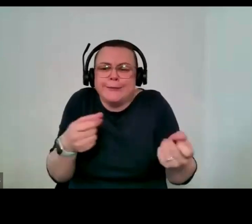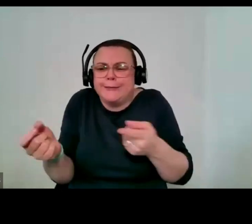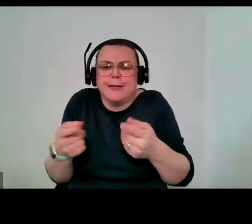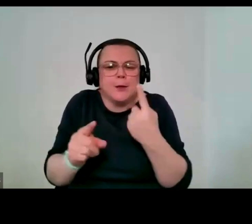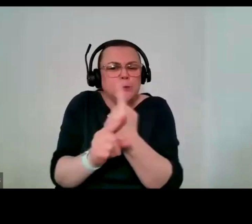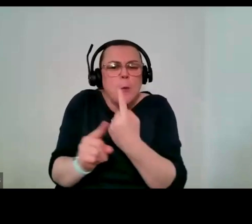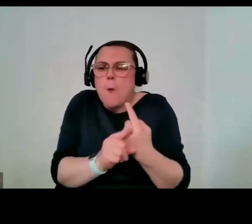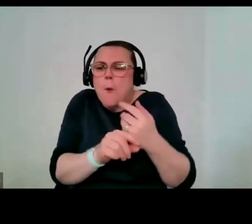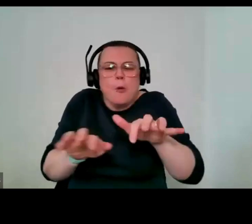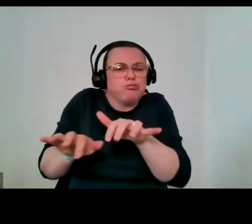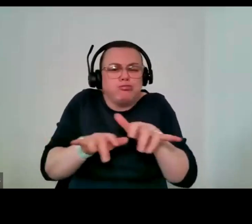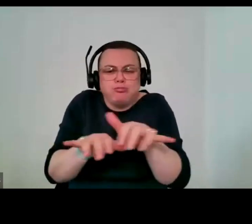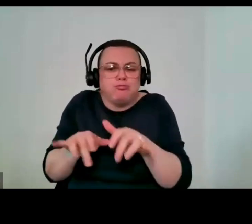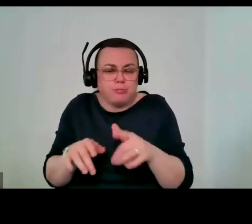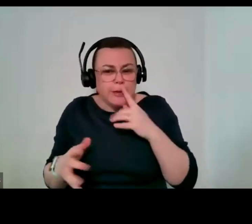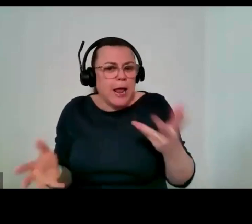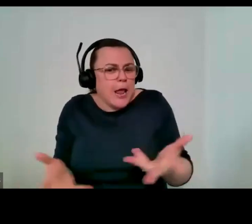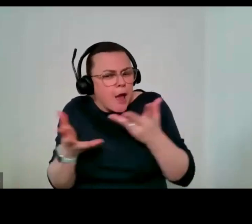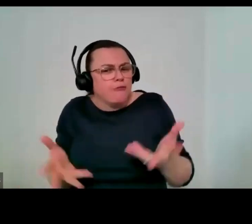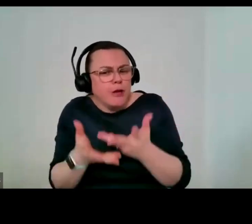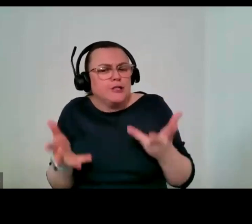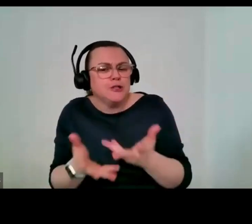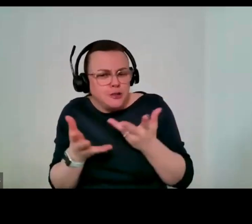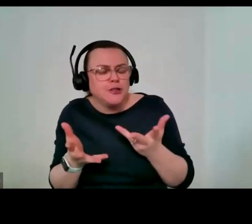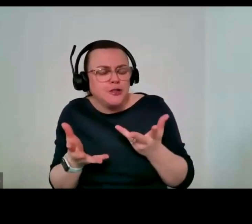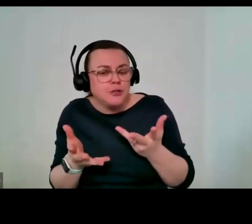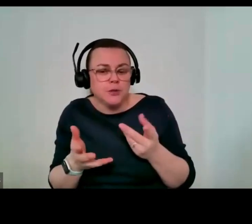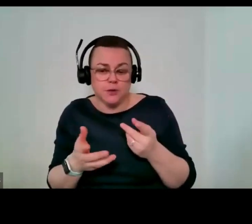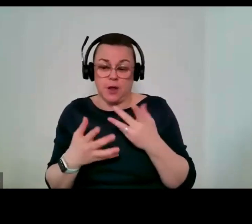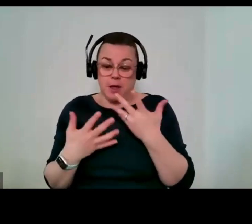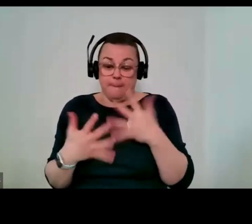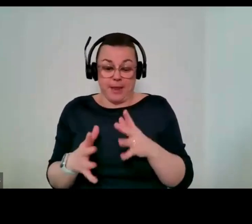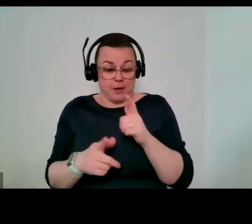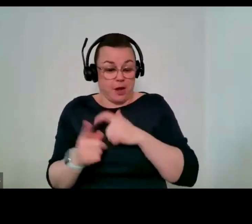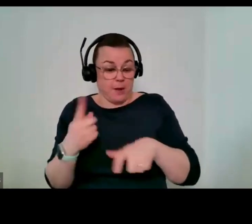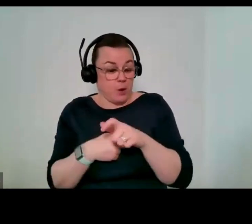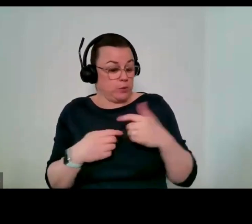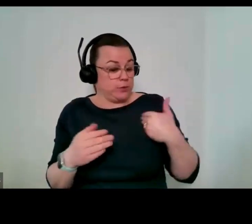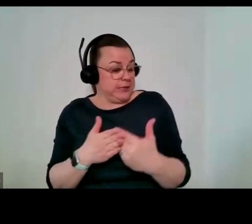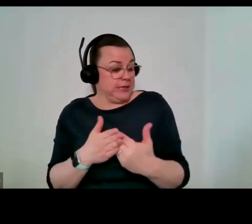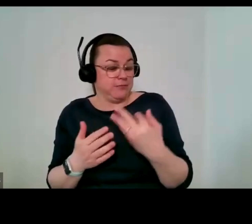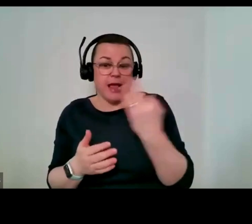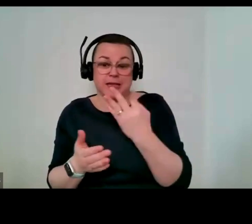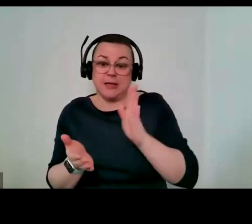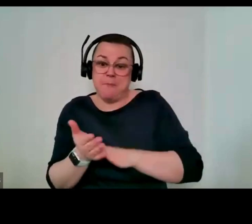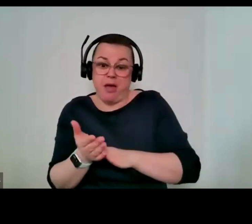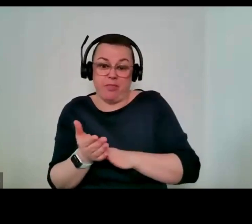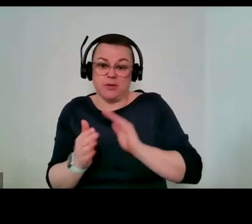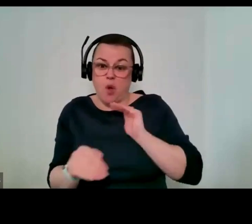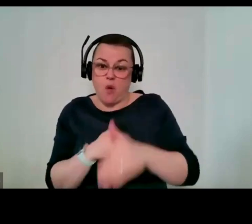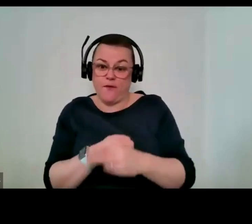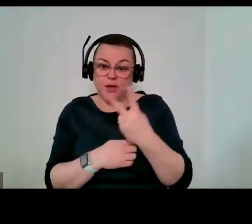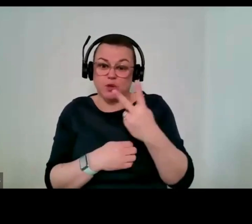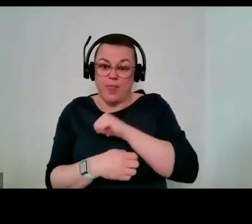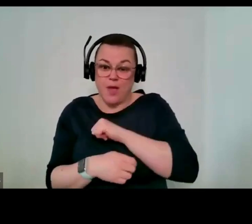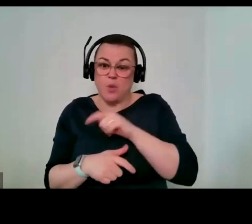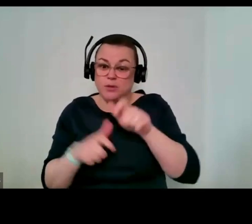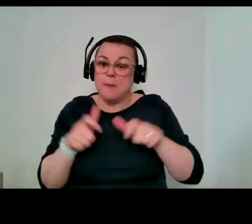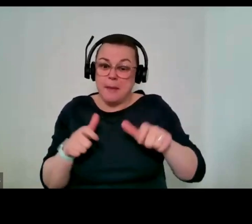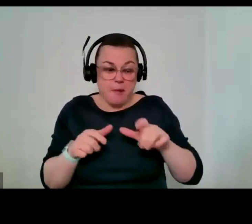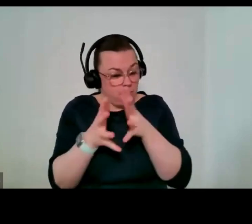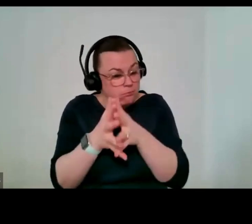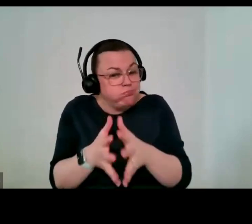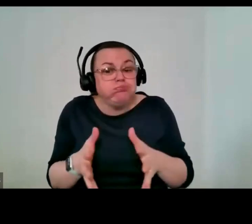people on the call. The community that we have built up over the last 18 months, over 2,000 people,